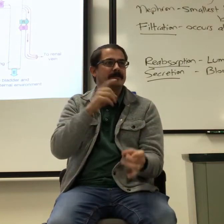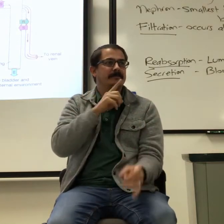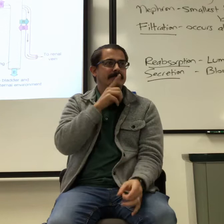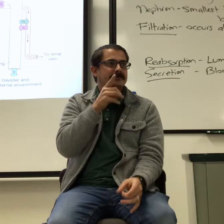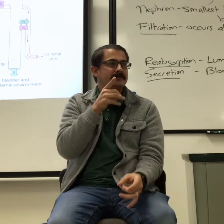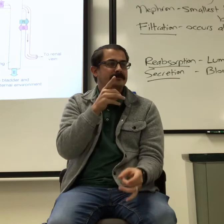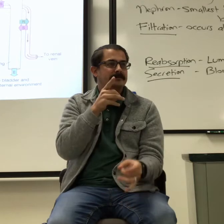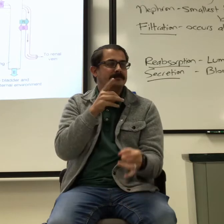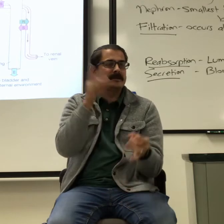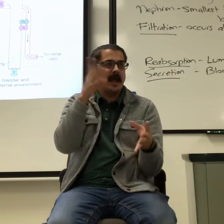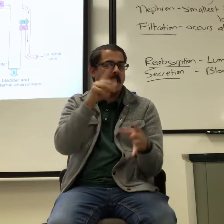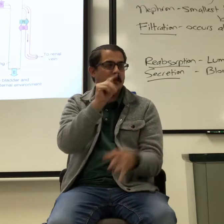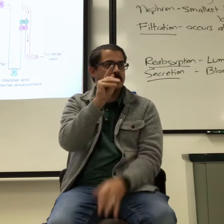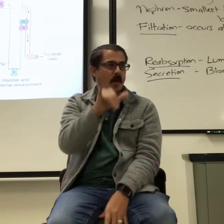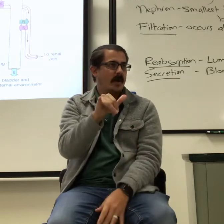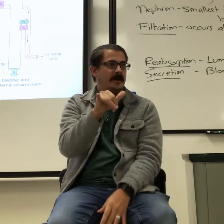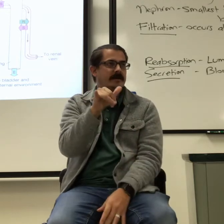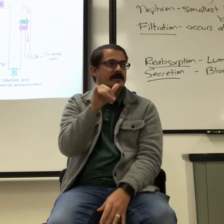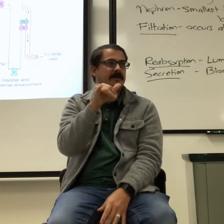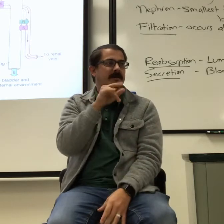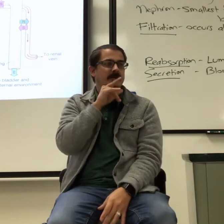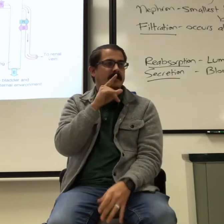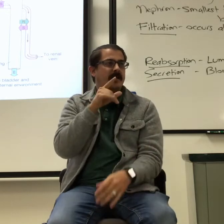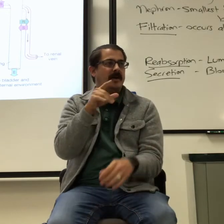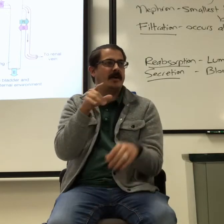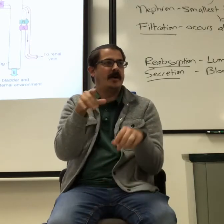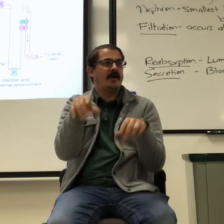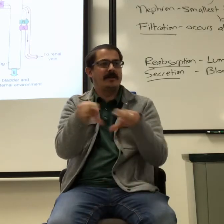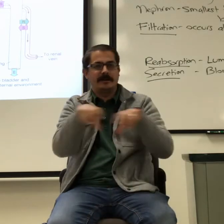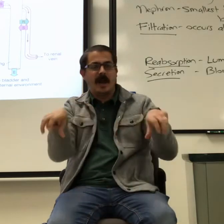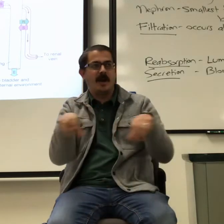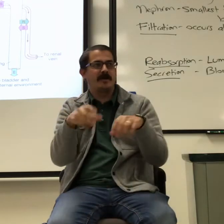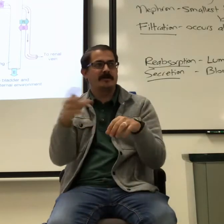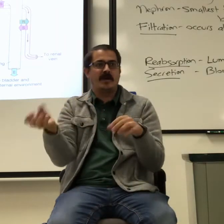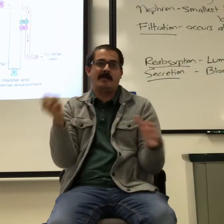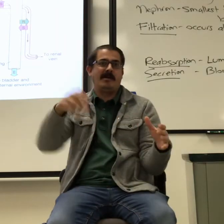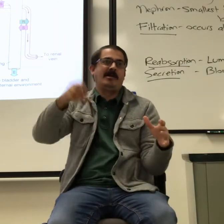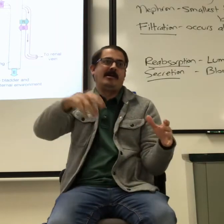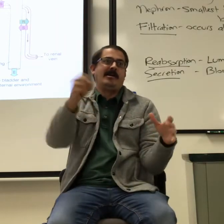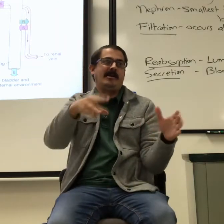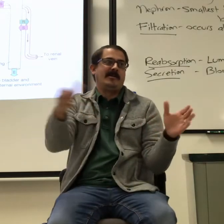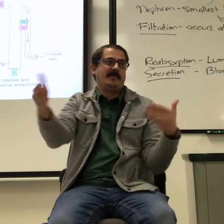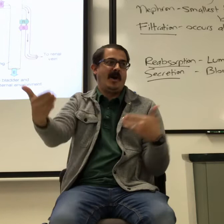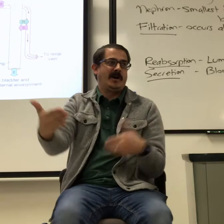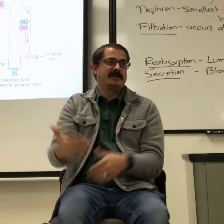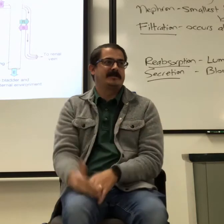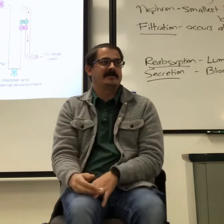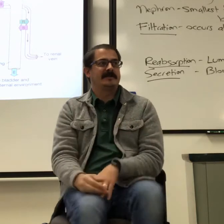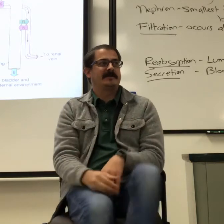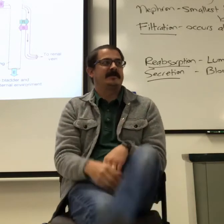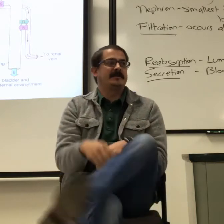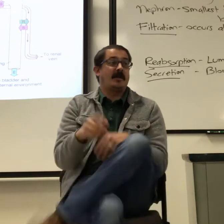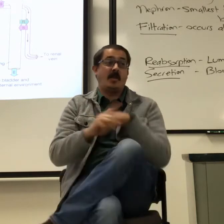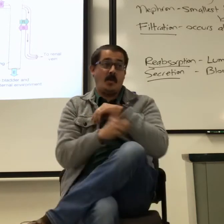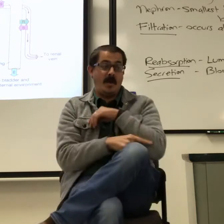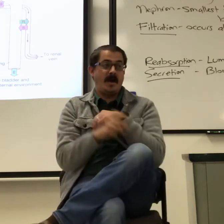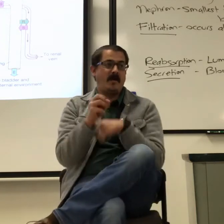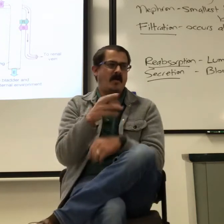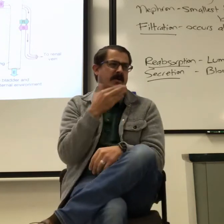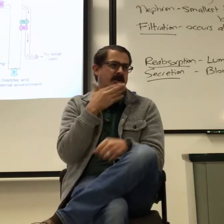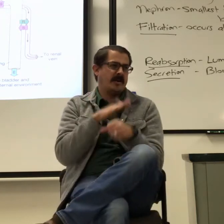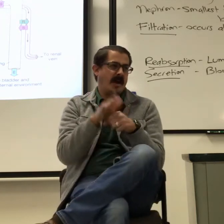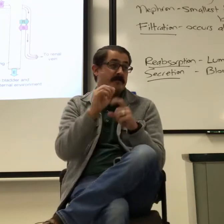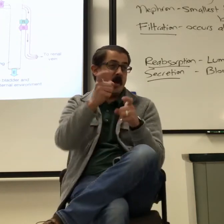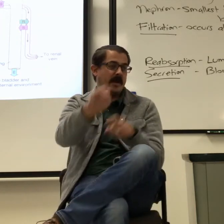as it makes it through the front door. Like they're all like couch under the sofa, and I just grab it and I just throw it in there, and I just either throw it away, or if it's good enough, I'll